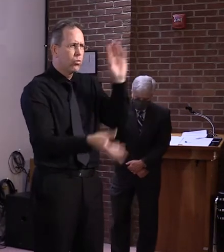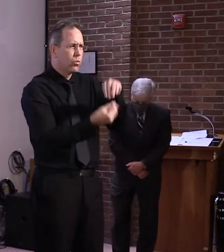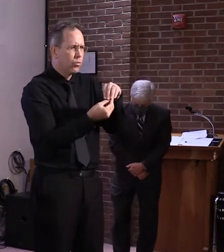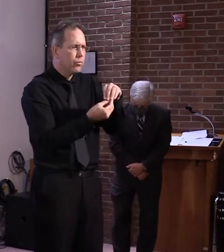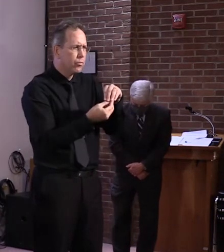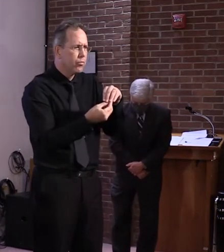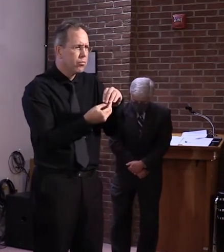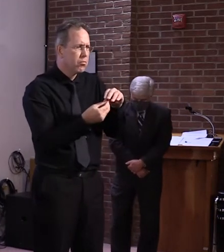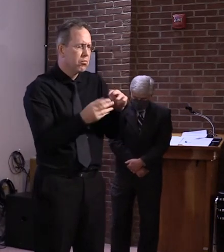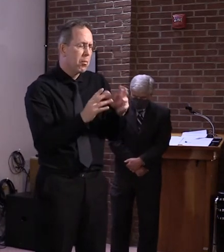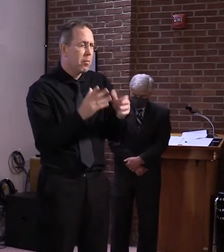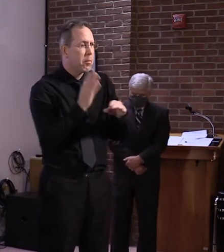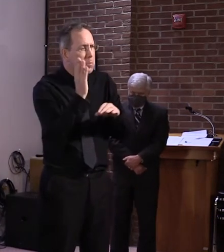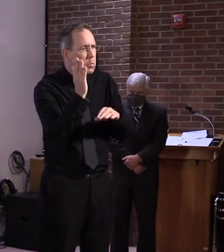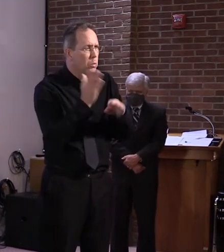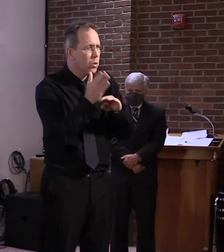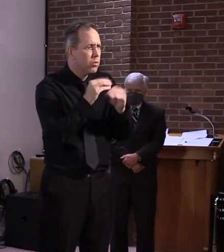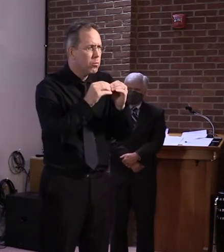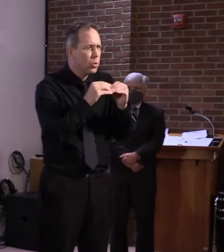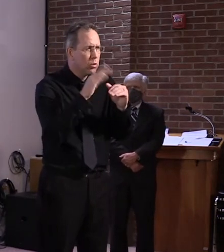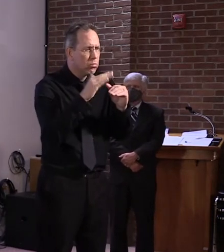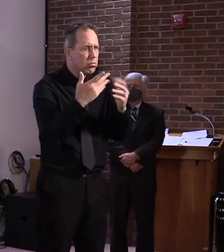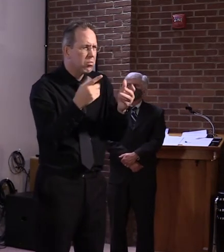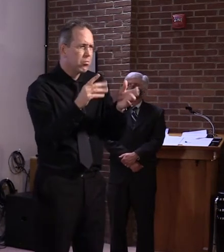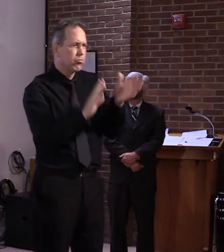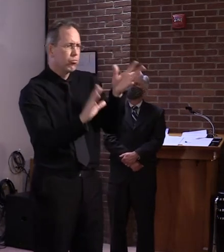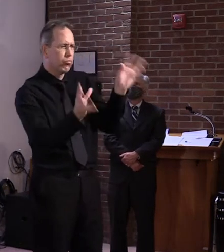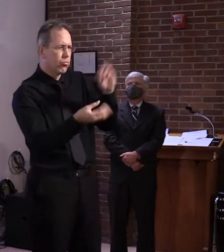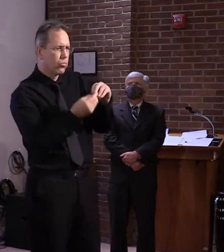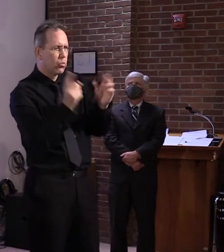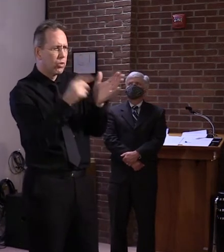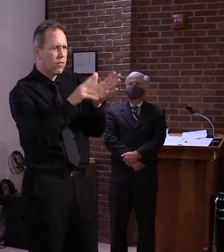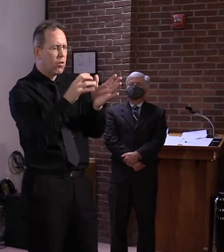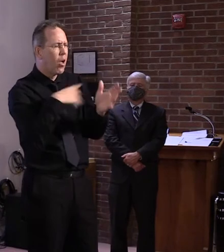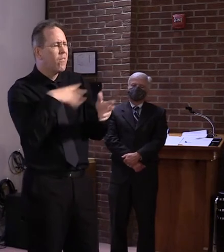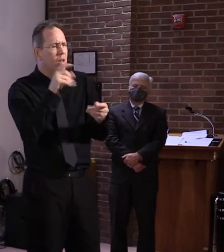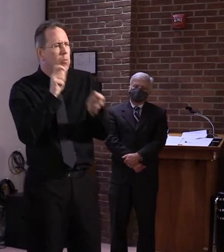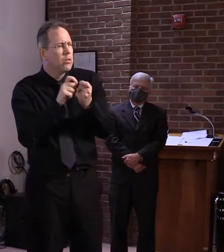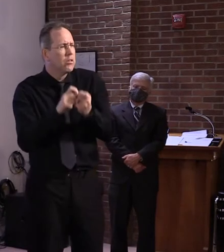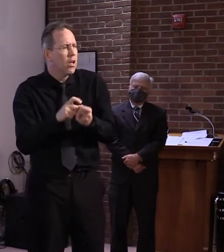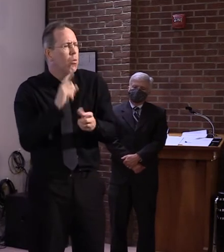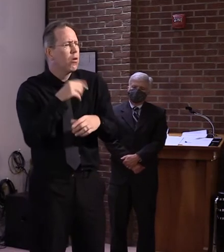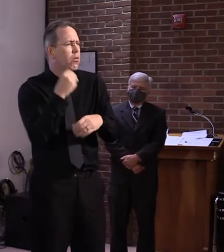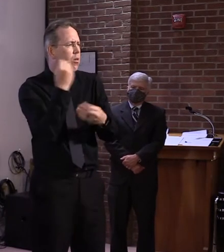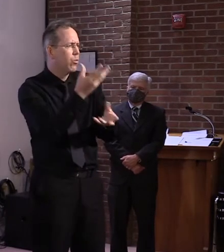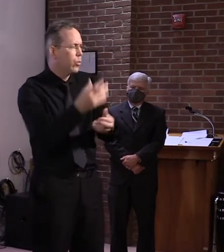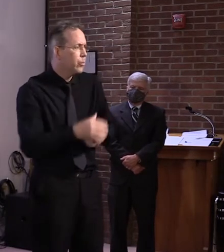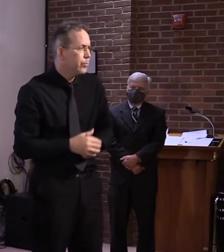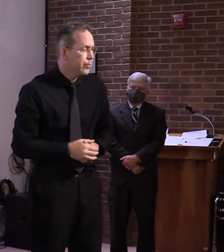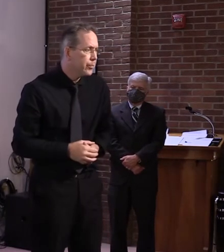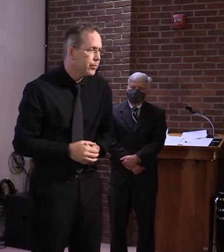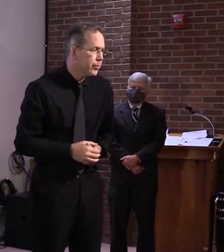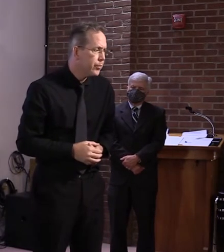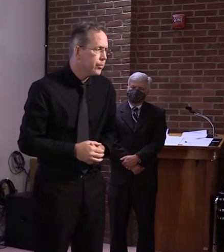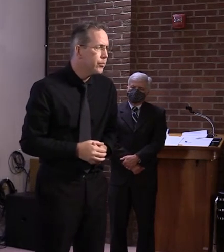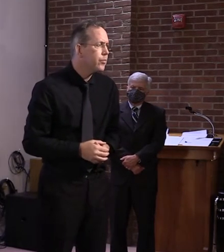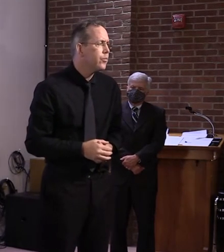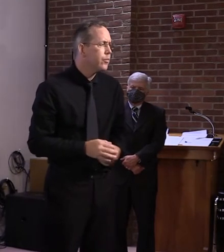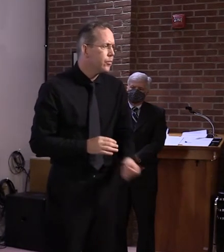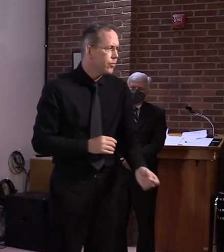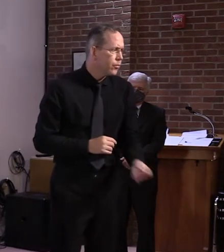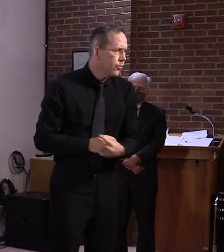over that. But I will, I can certainly pull the numbers that we have and get back to you. And would the USCIS